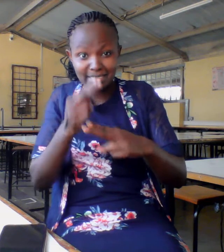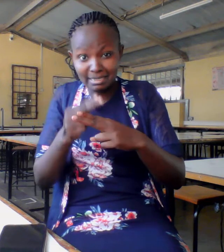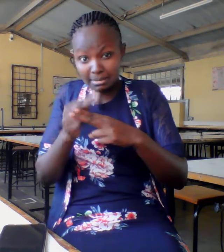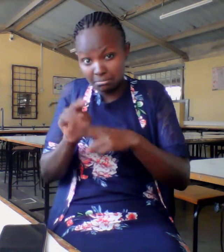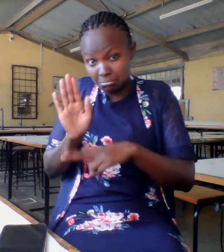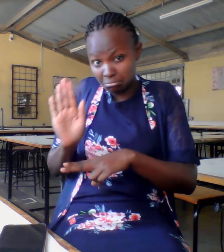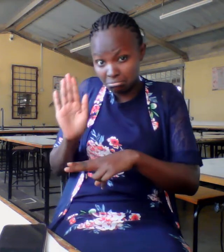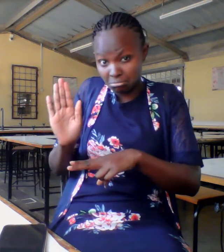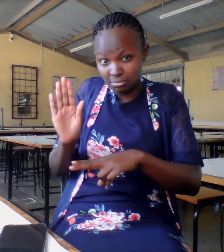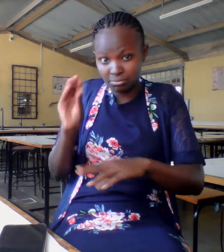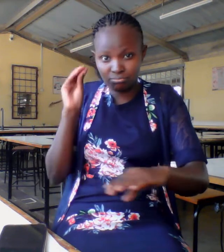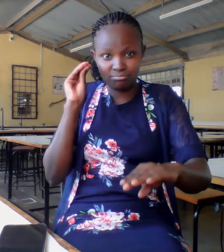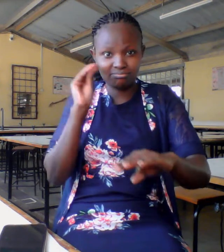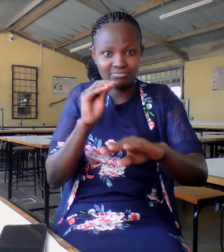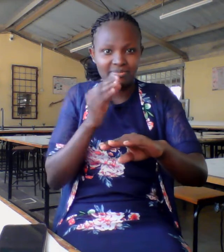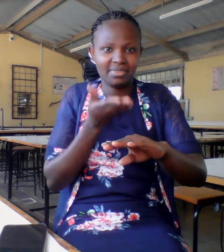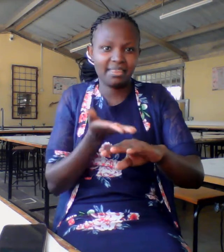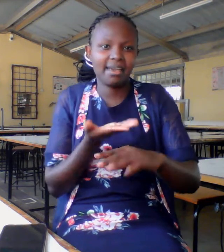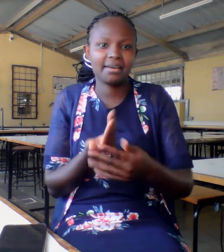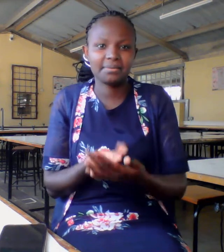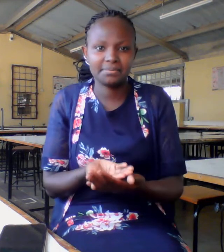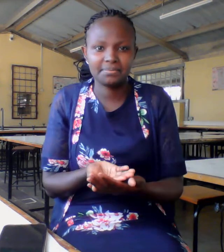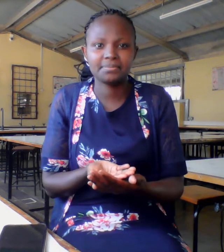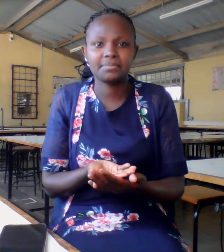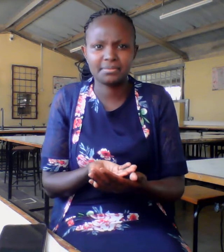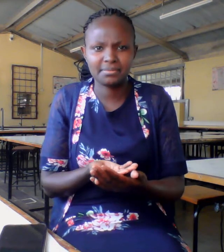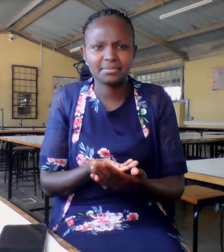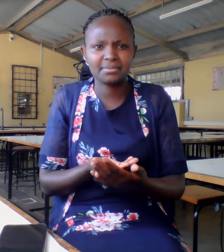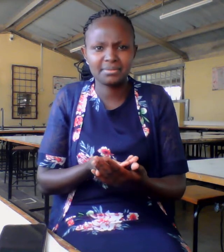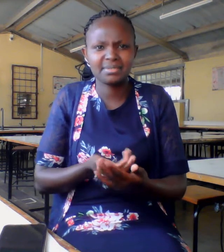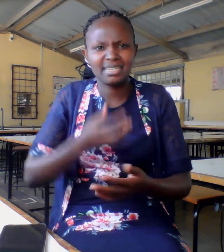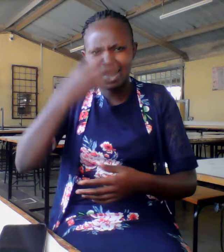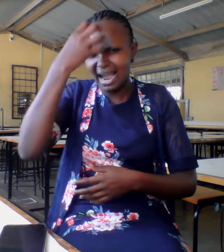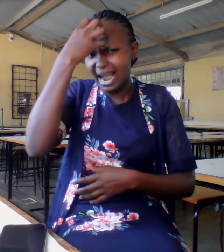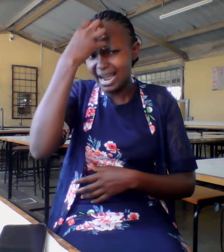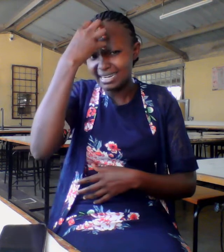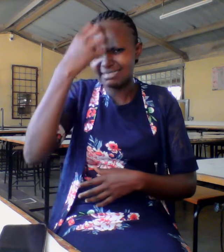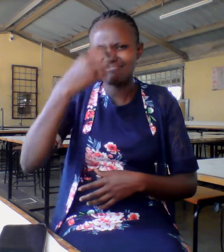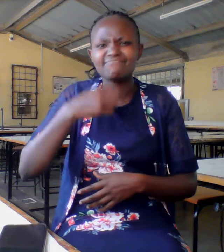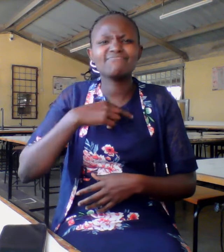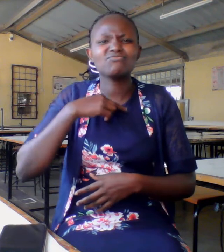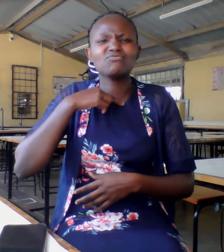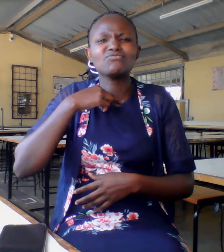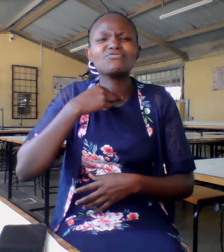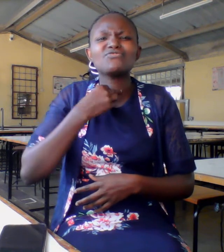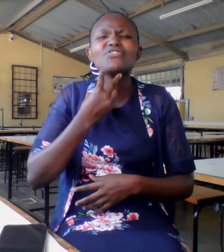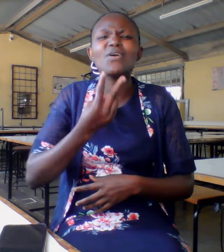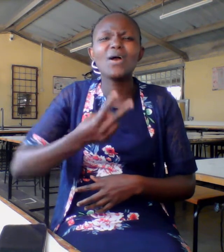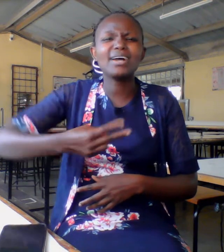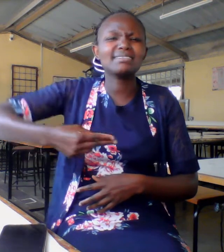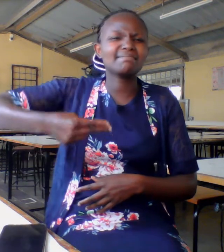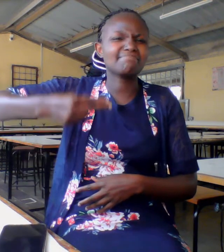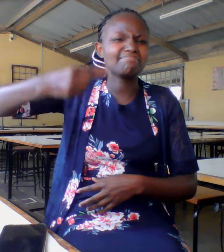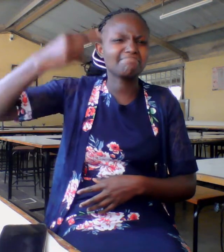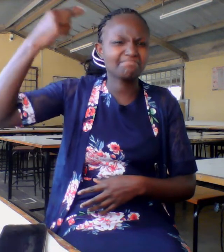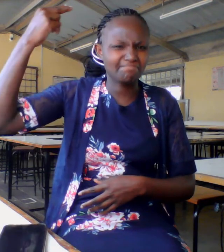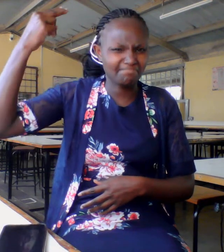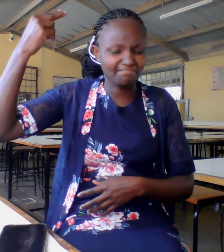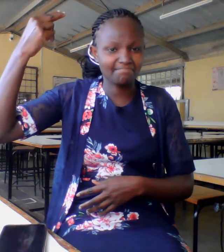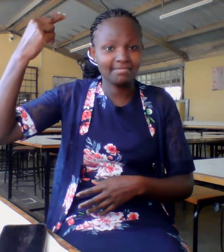on the cover. He actually raised his voice, threw down the Bible,